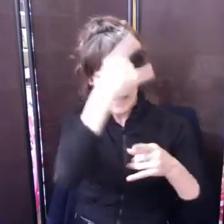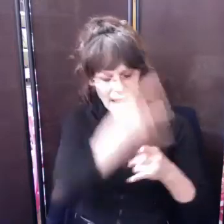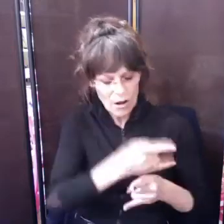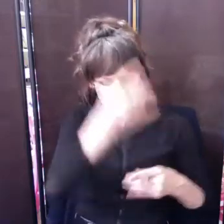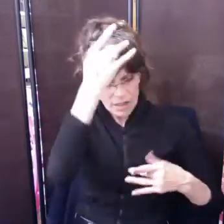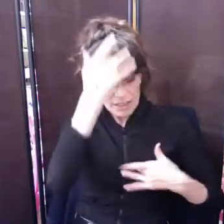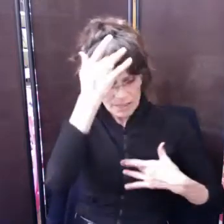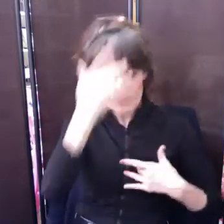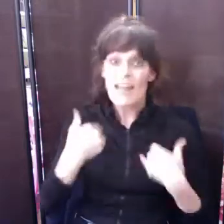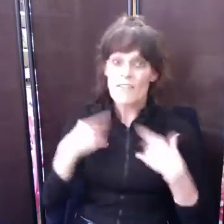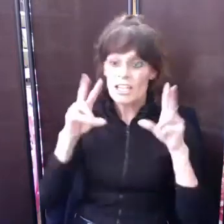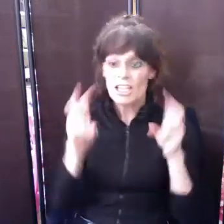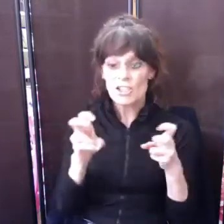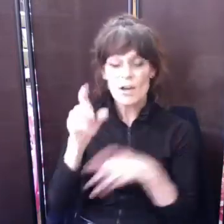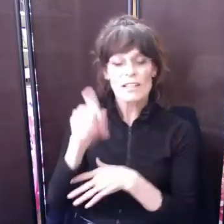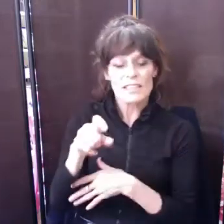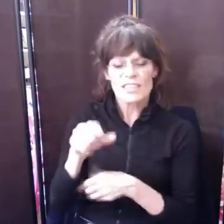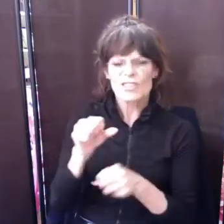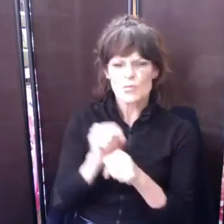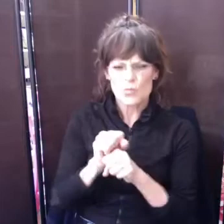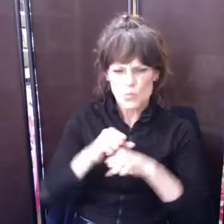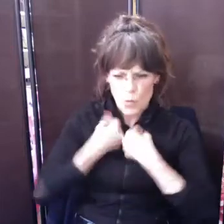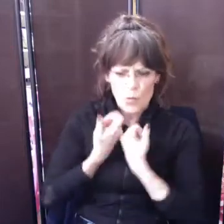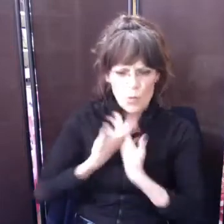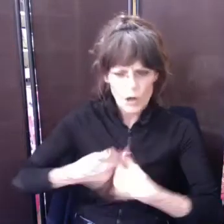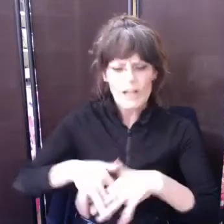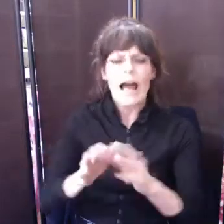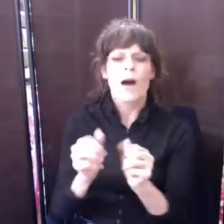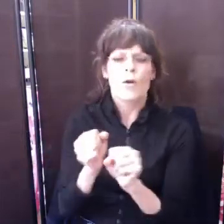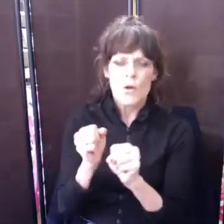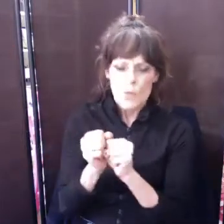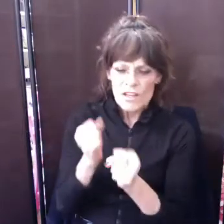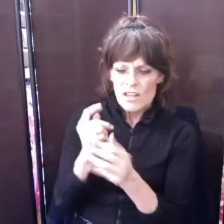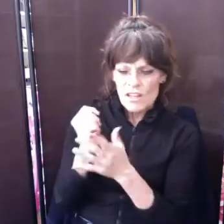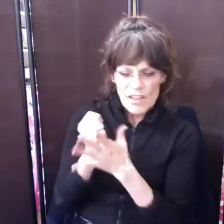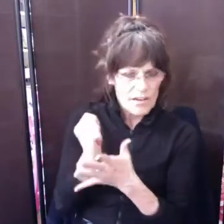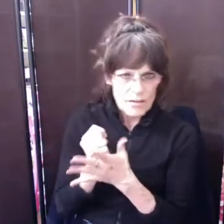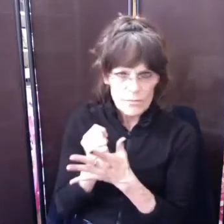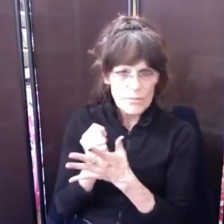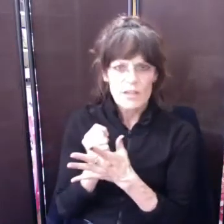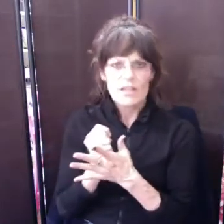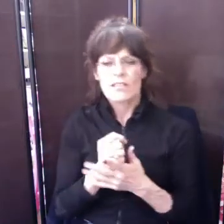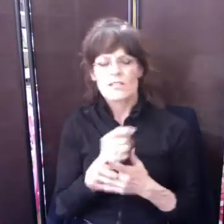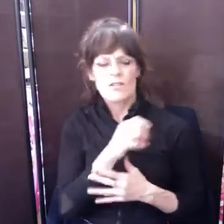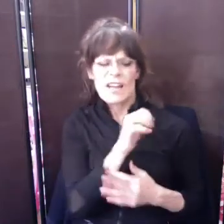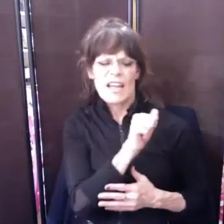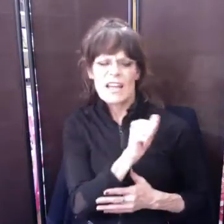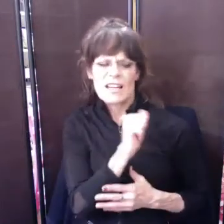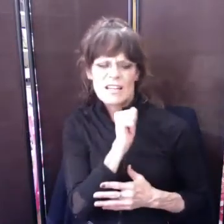some issues that I have needed to work out in therapy, and no one in AA should or be expected to help me with certain things. But